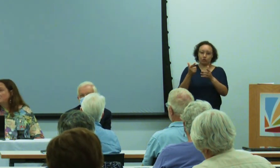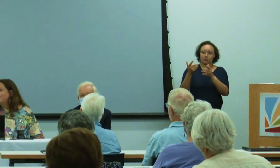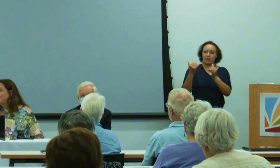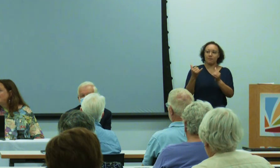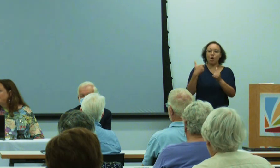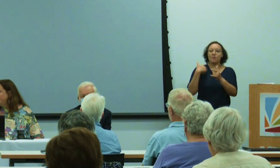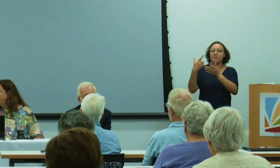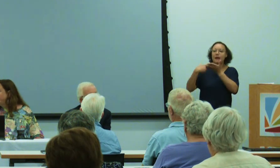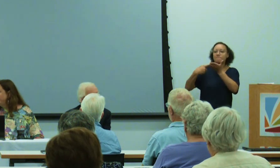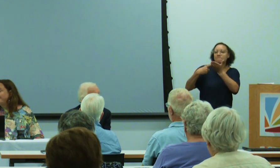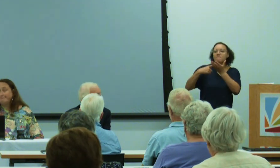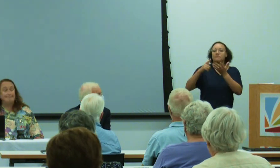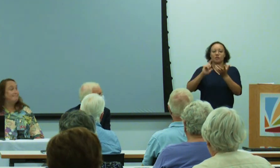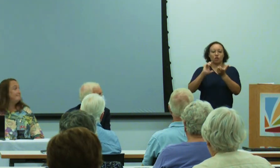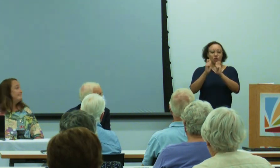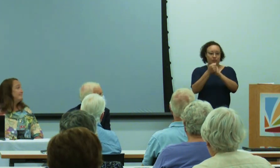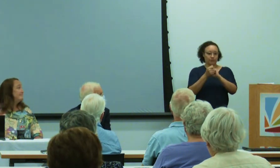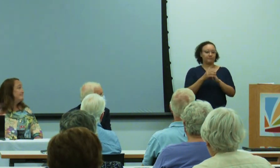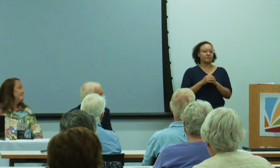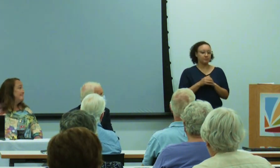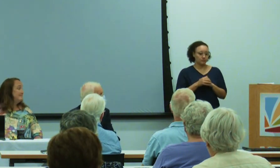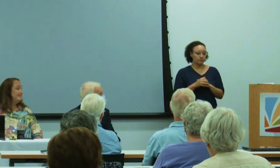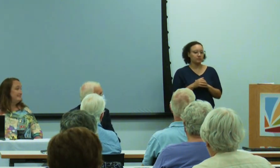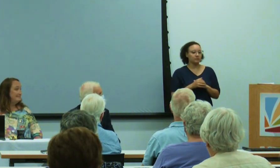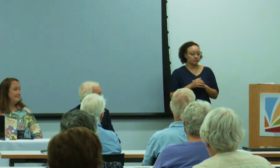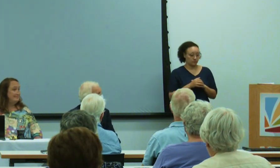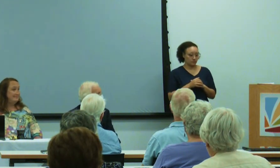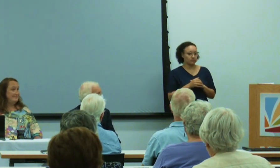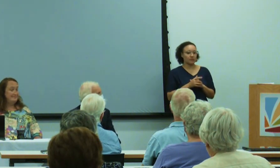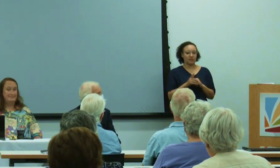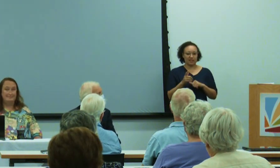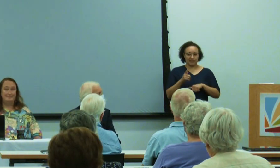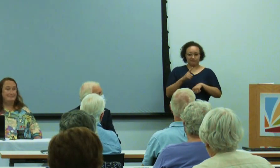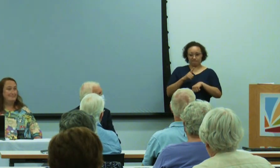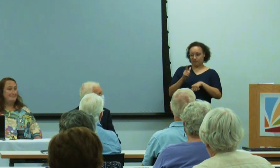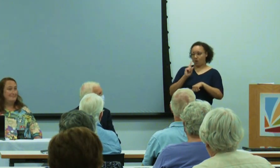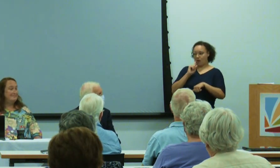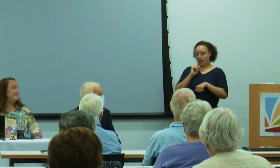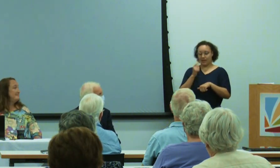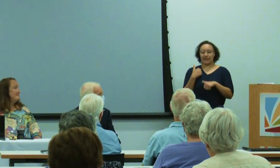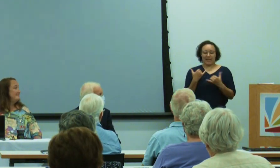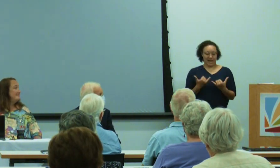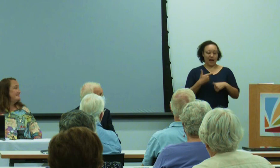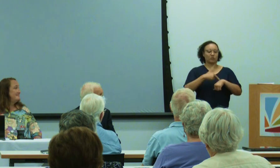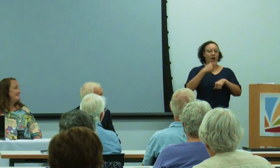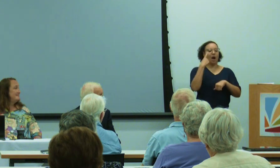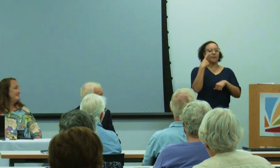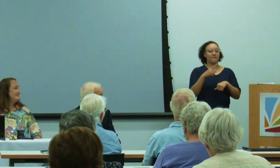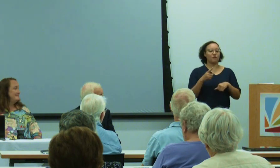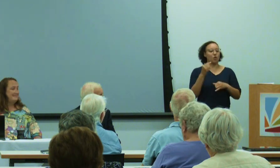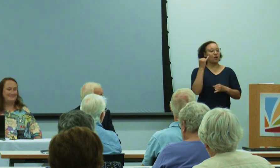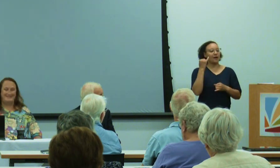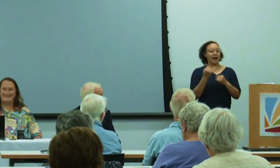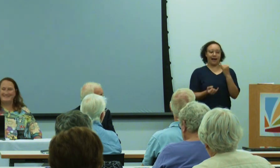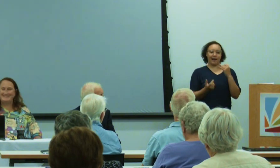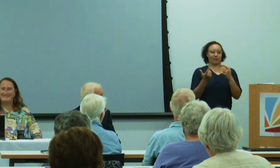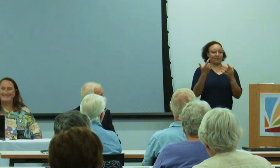well. And I think that brings us to our closing statement, which is a very simple one.